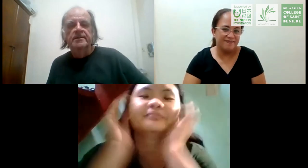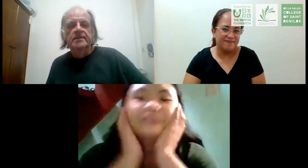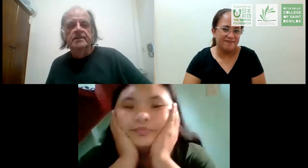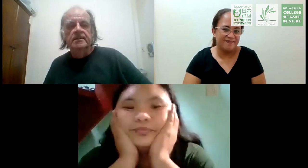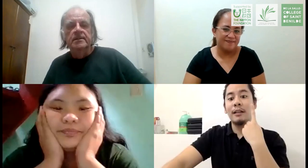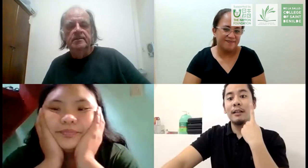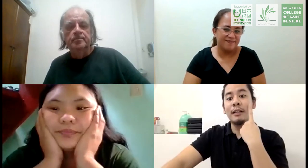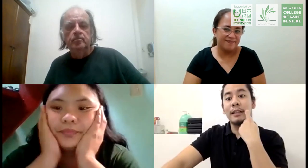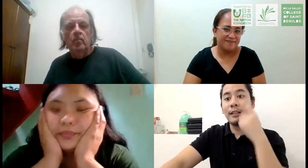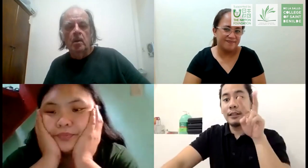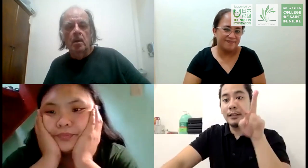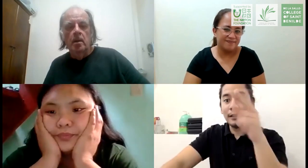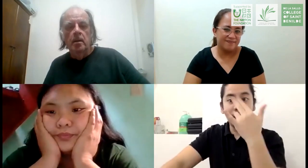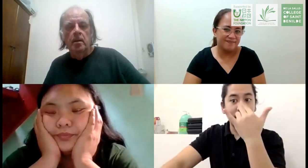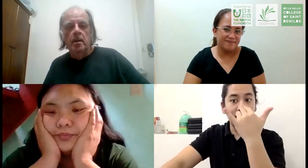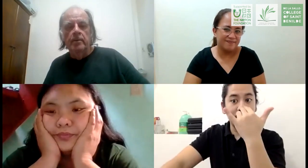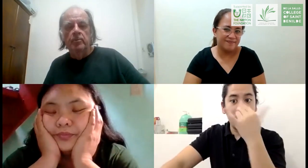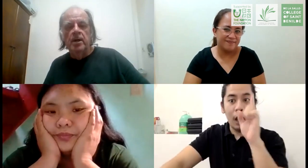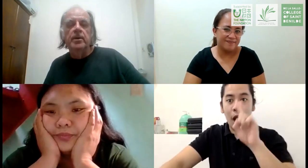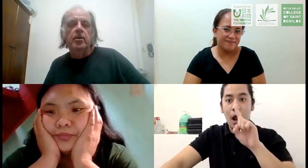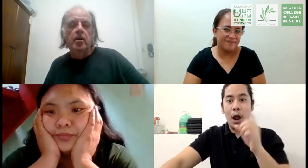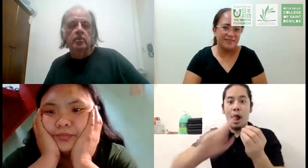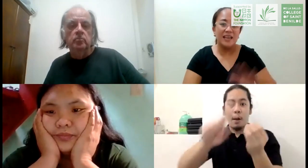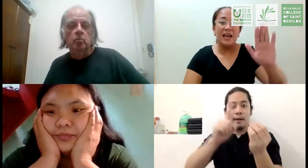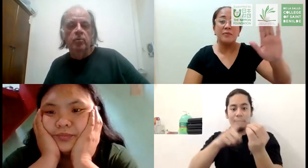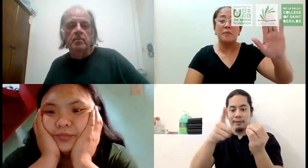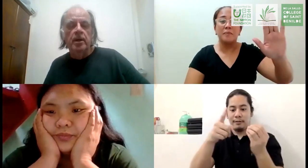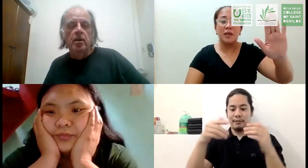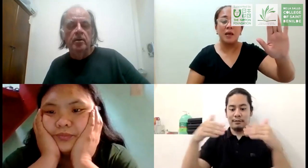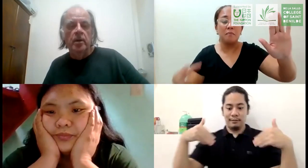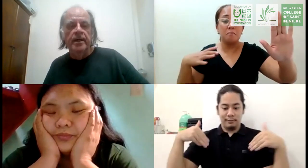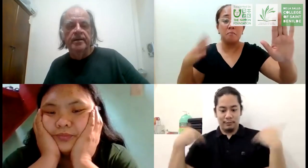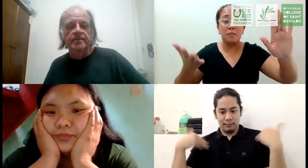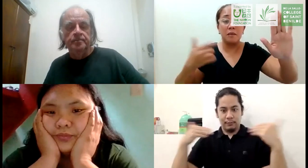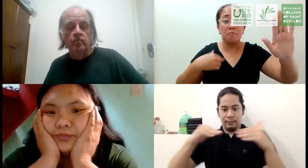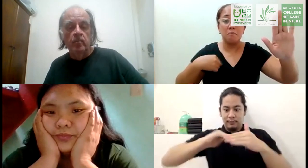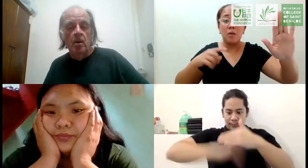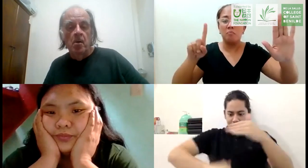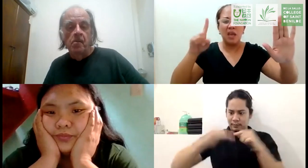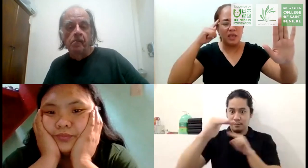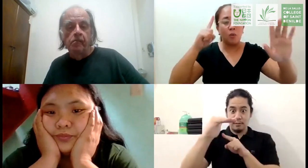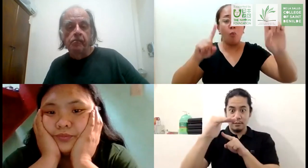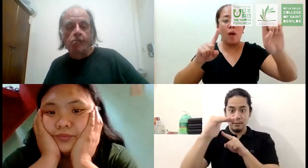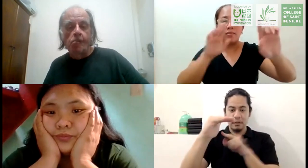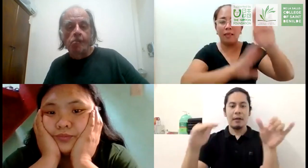a arm. Okay, that's fine. We'll Yeah, talk I about would it tomorrow. probably call it one-handed,